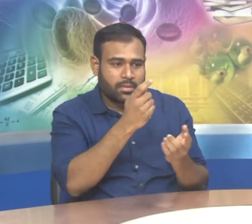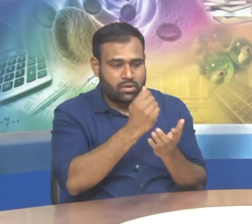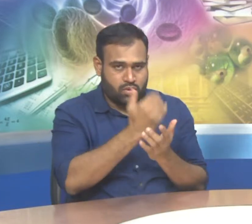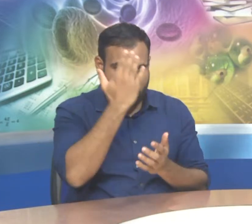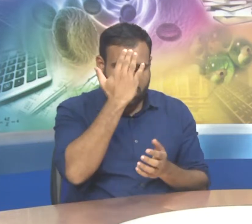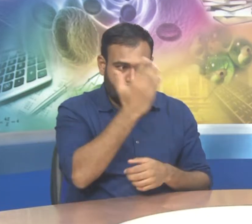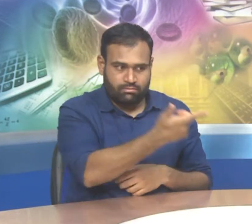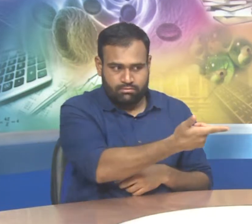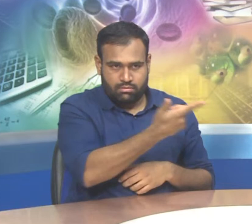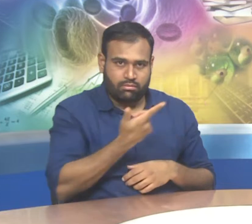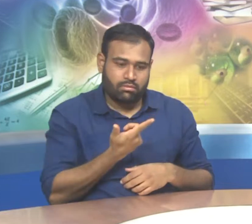of interest,